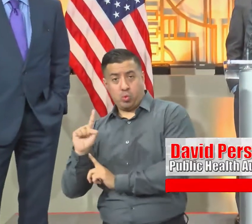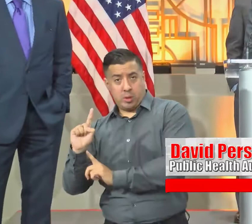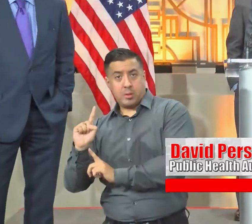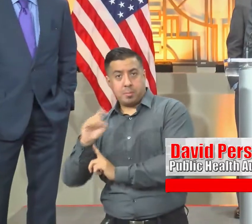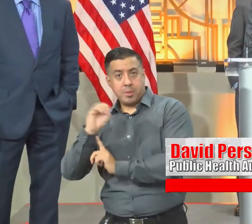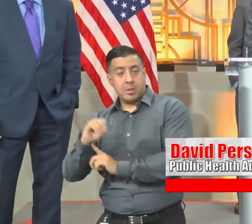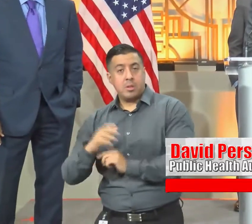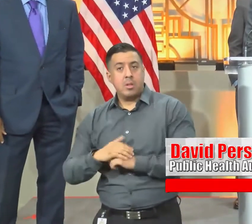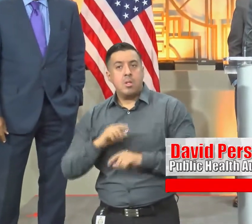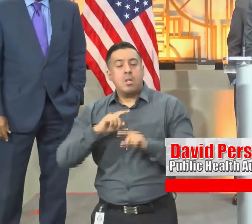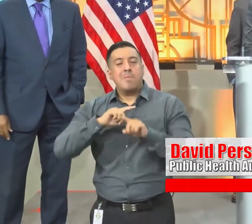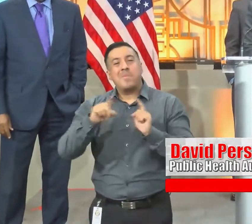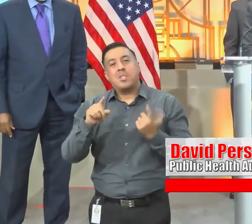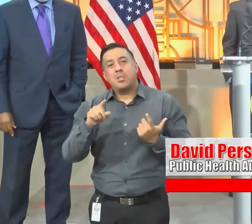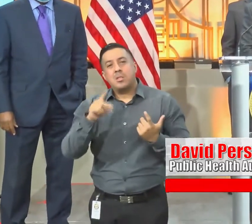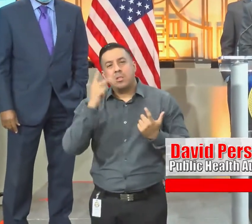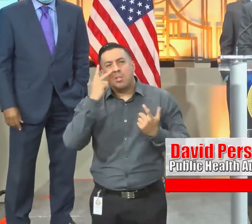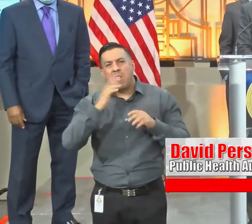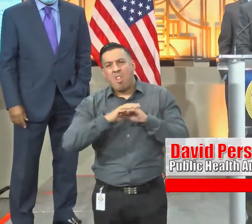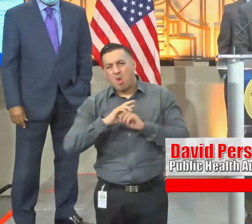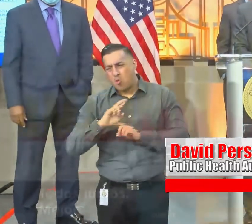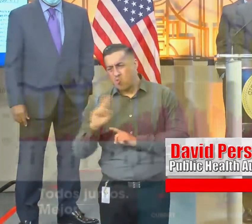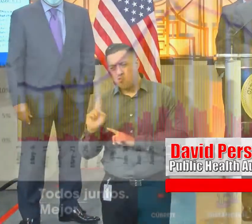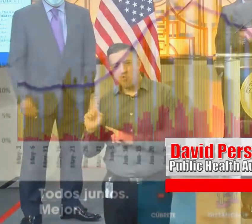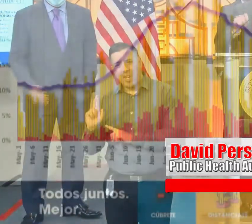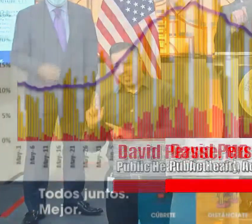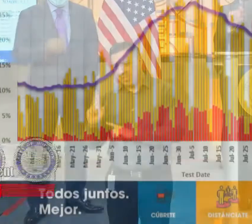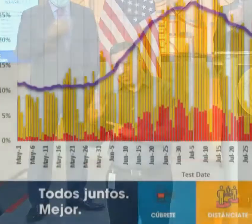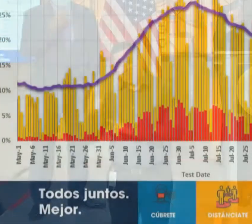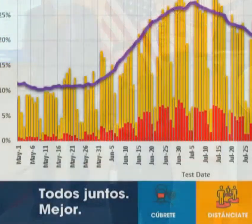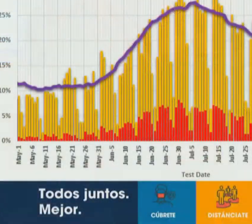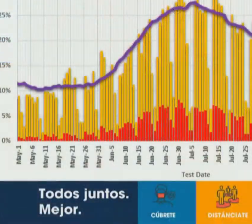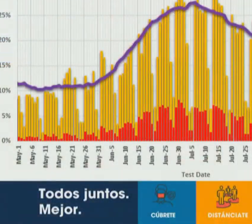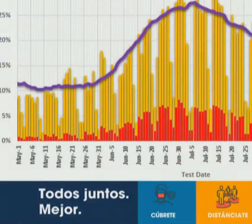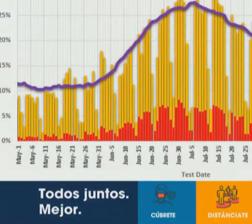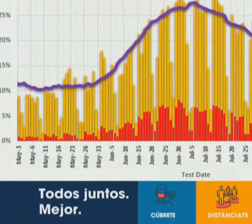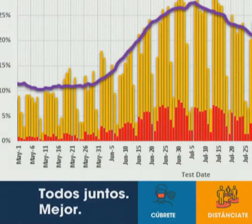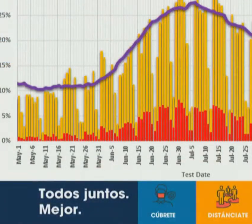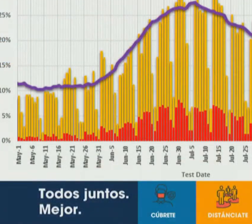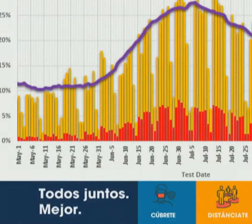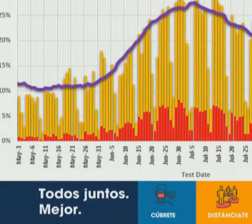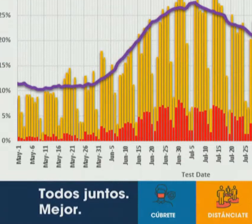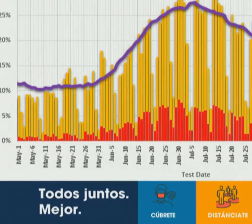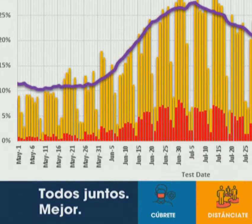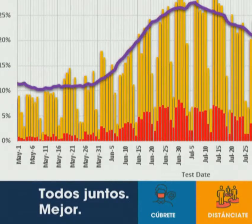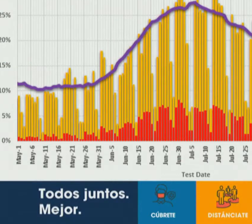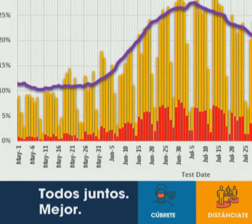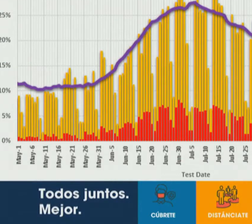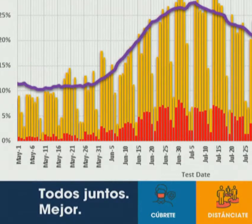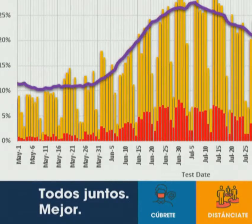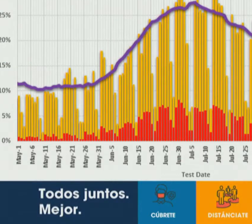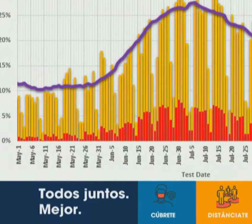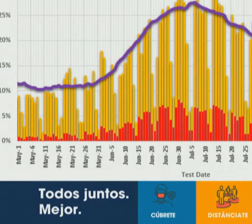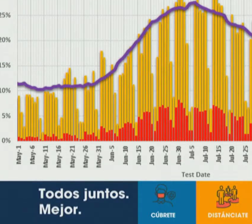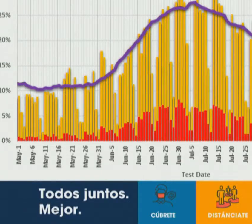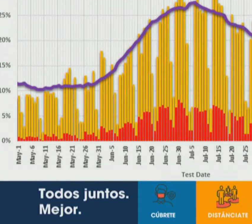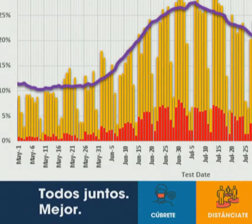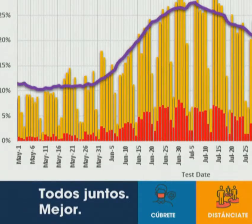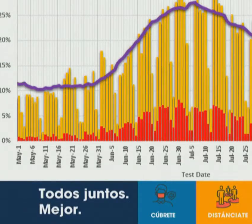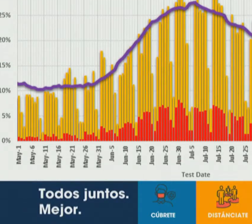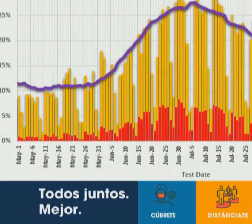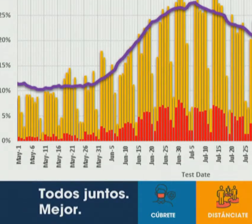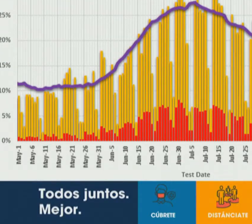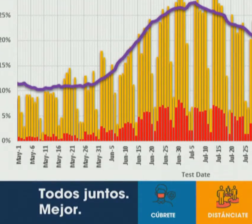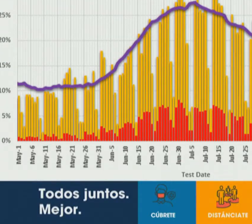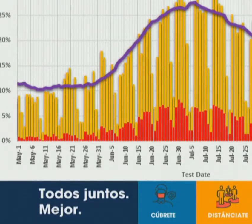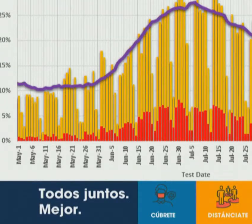also want you to see that on the far right side of that graph, that those bars are very, very short, because it's early data, it's